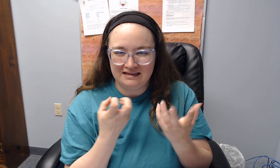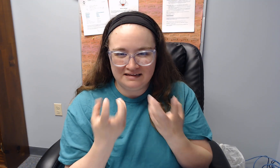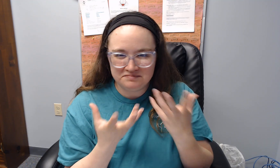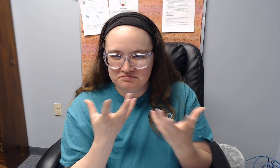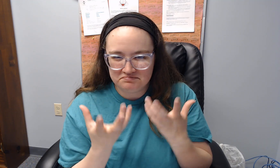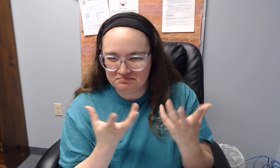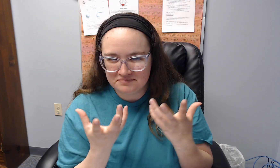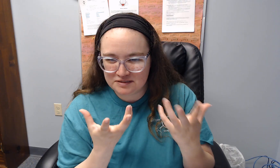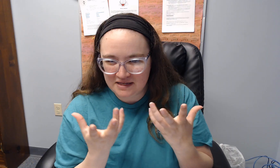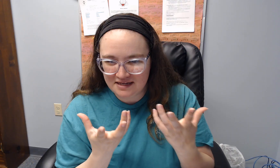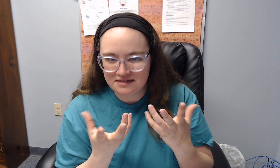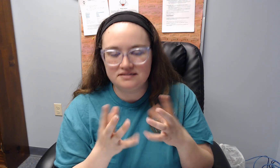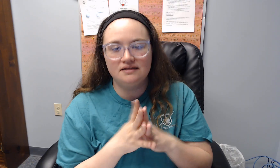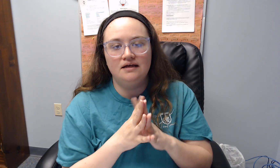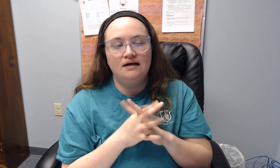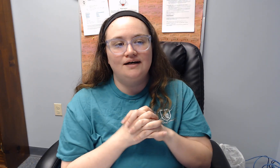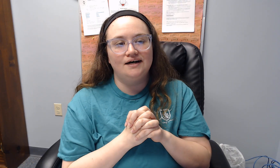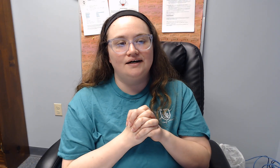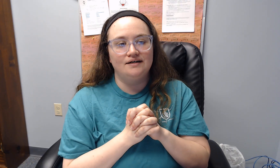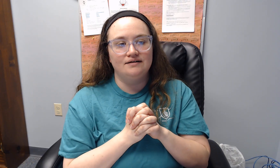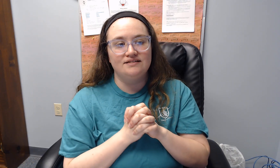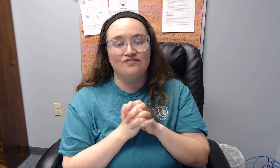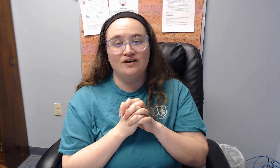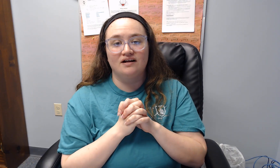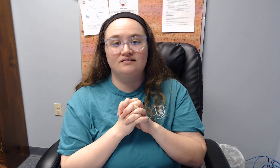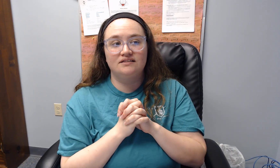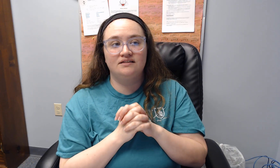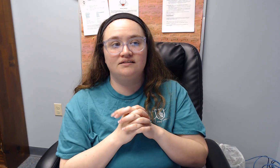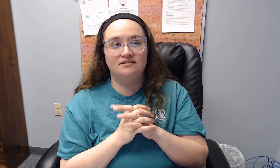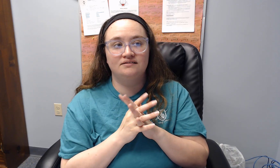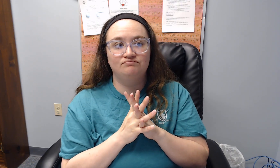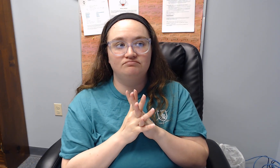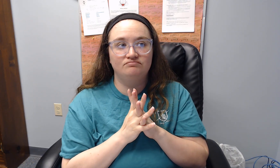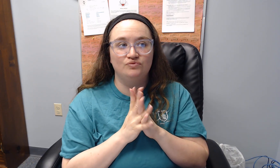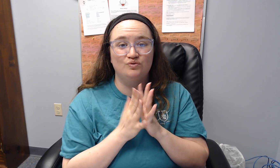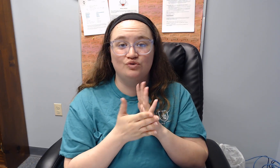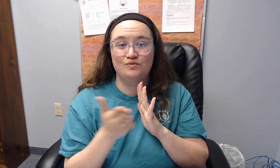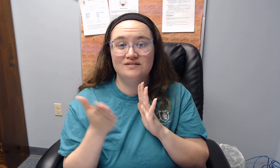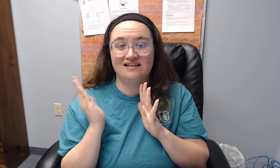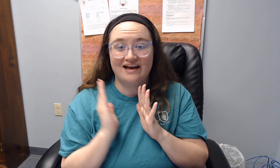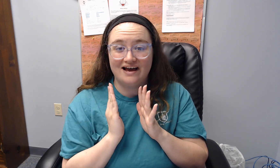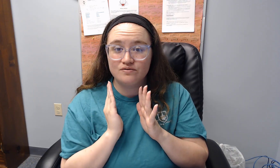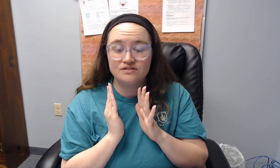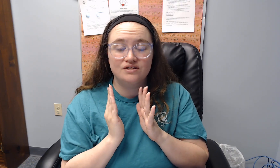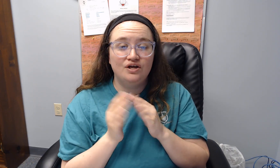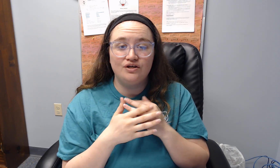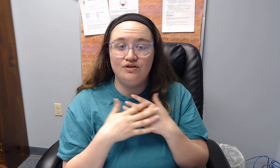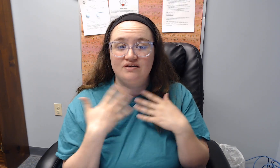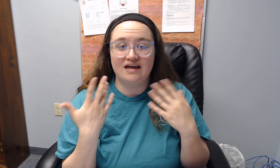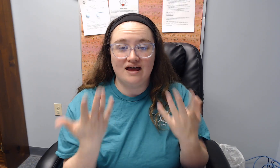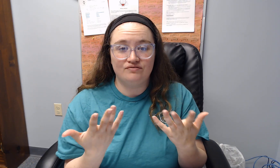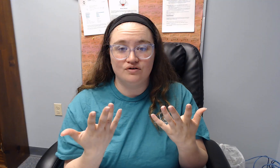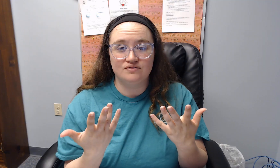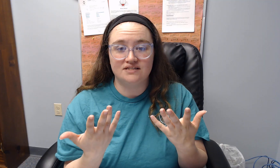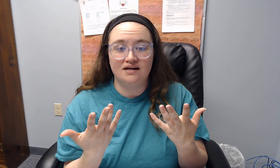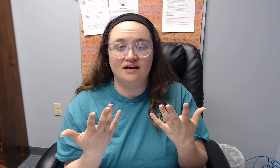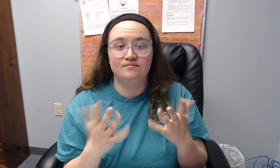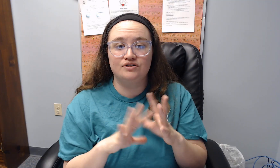blinking speeds, different rooms of the house. You can have those set up to go